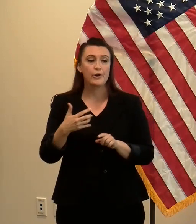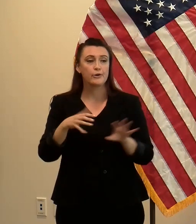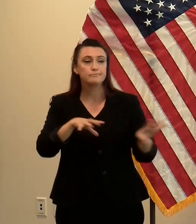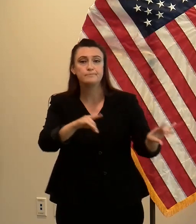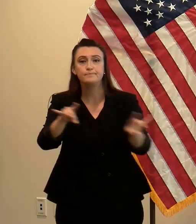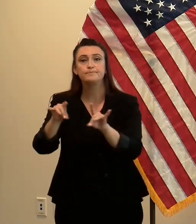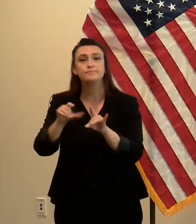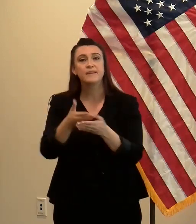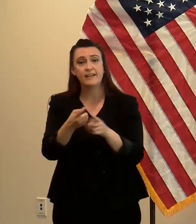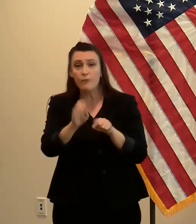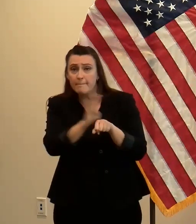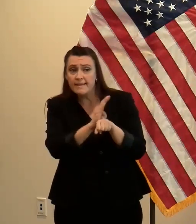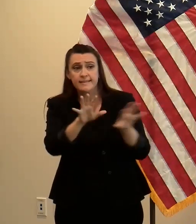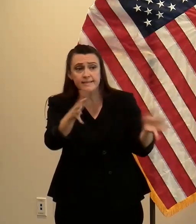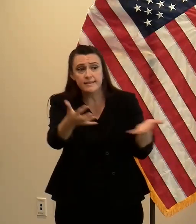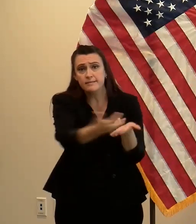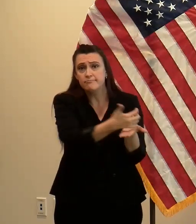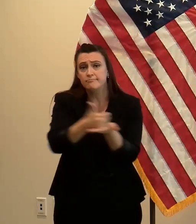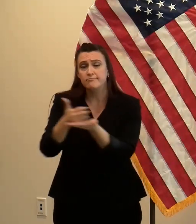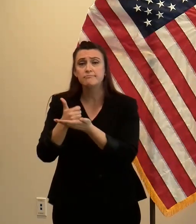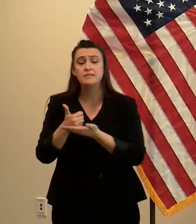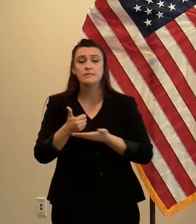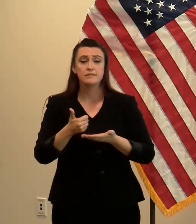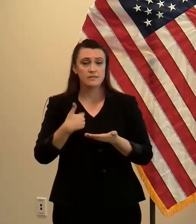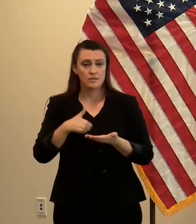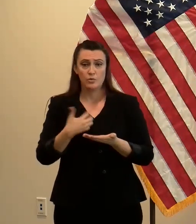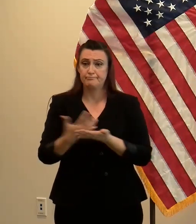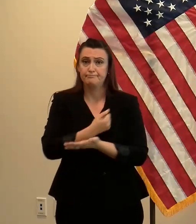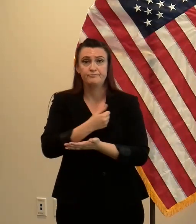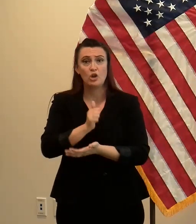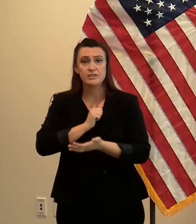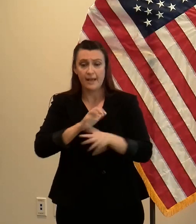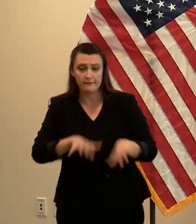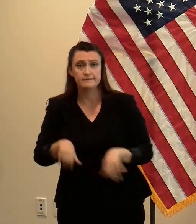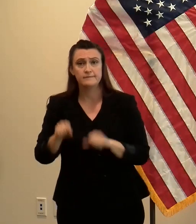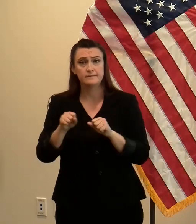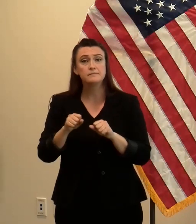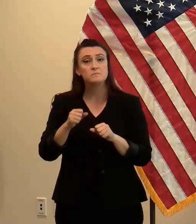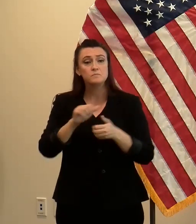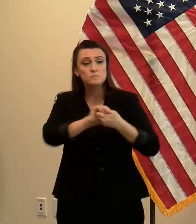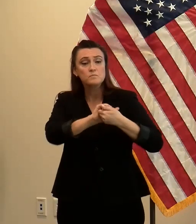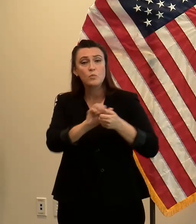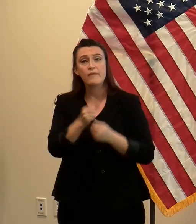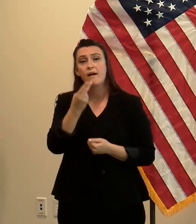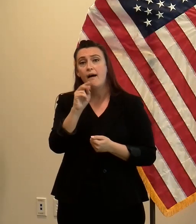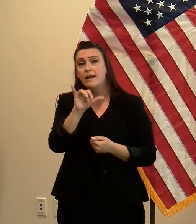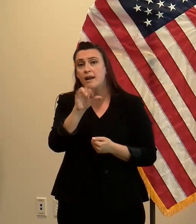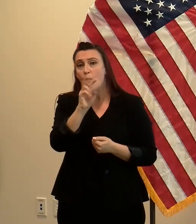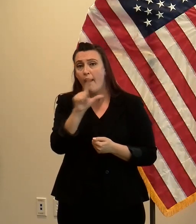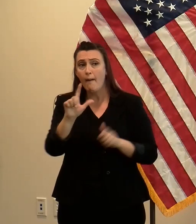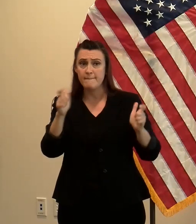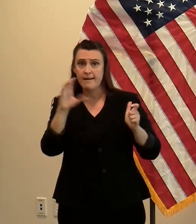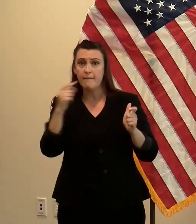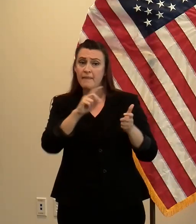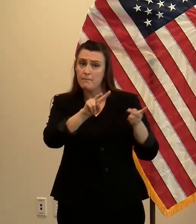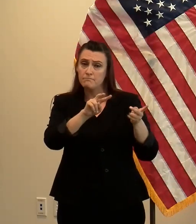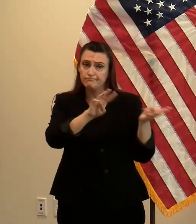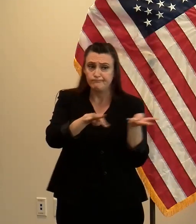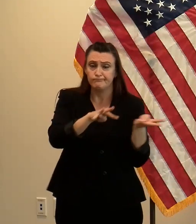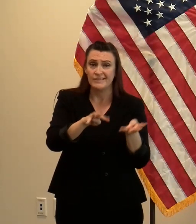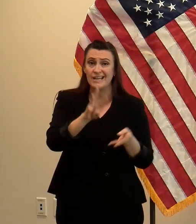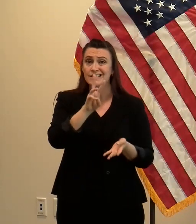the private sector. We're being resourceful ourselves. We're working with Honeywell right here in Arizona and Phoenix that's going to produce